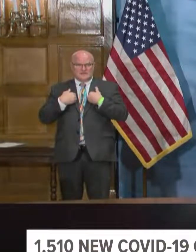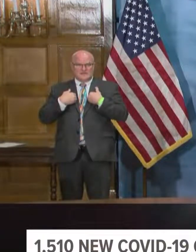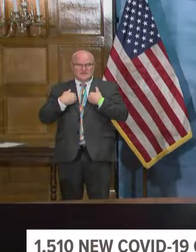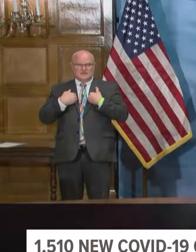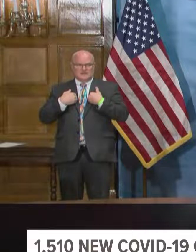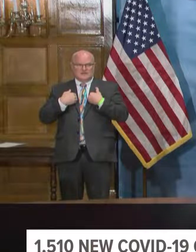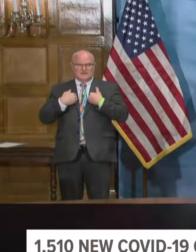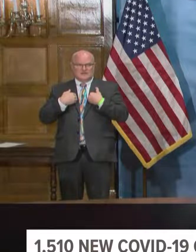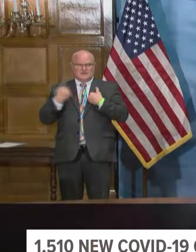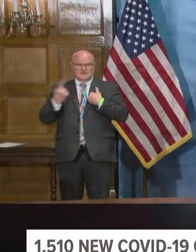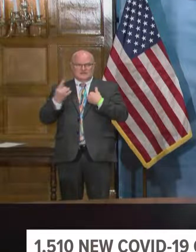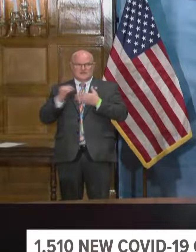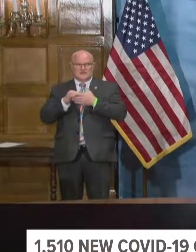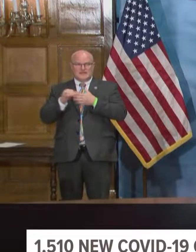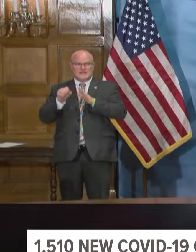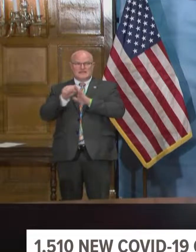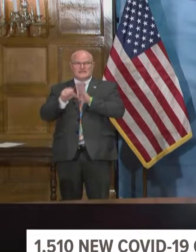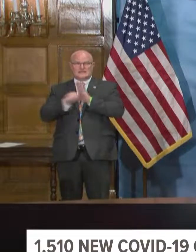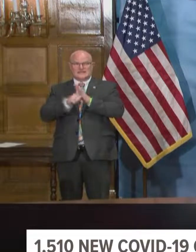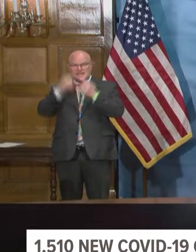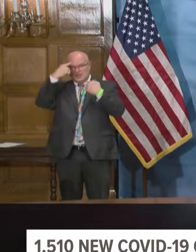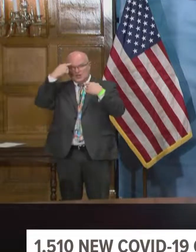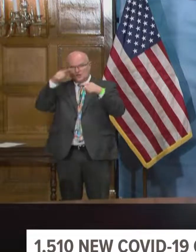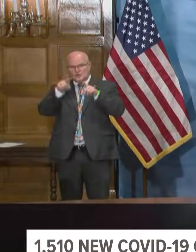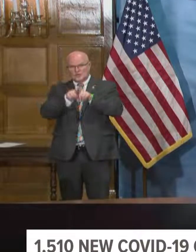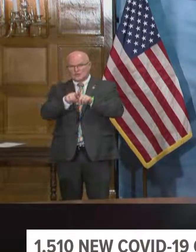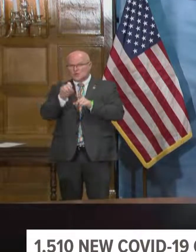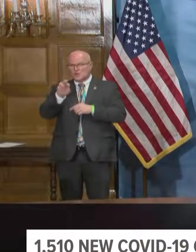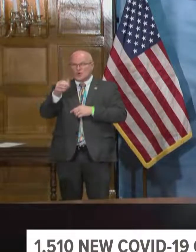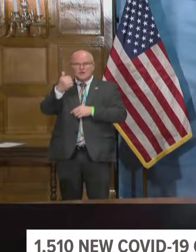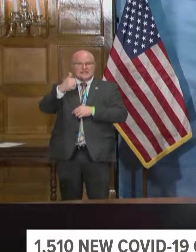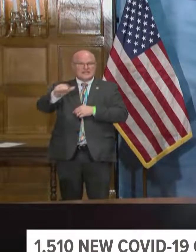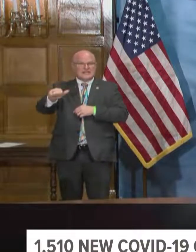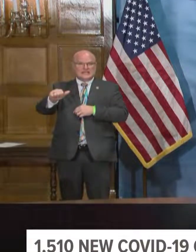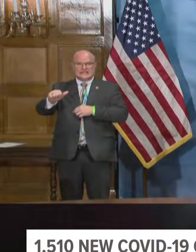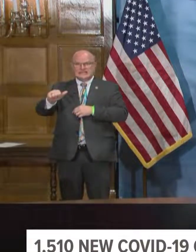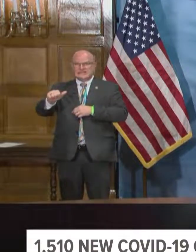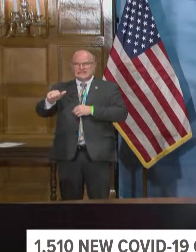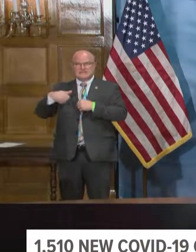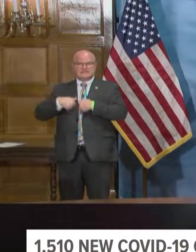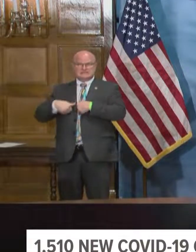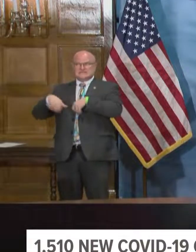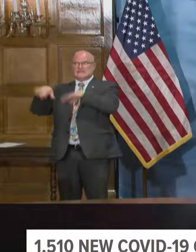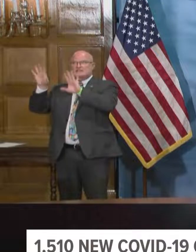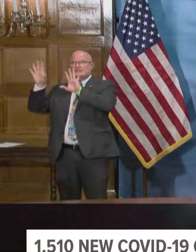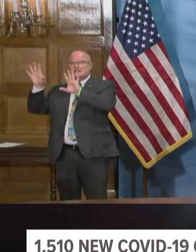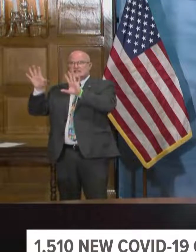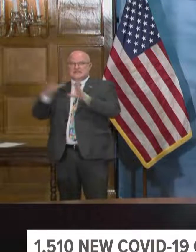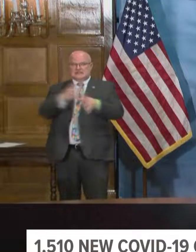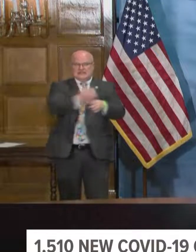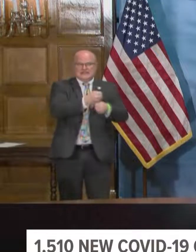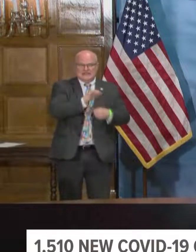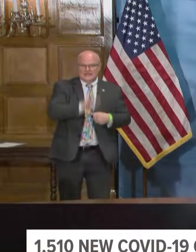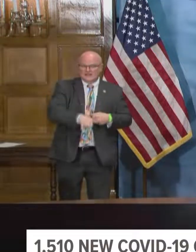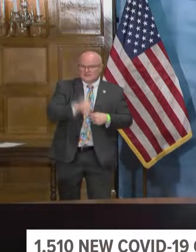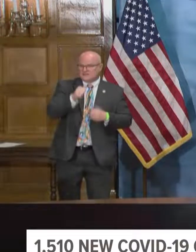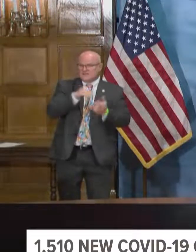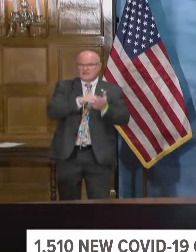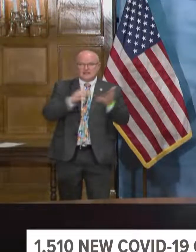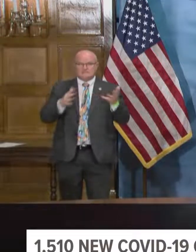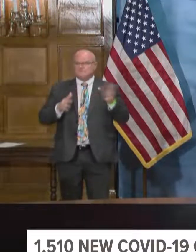is that something the state had to agree to, and was there any, did we have to give anything up in order to get those 10,000 doses?